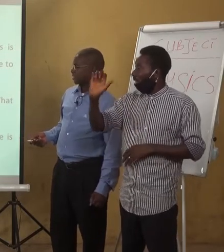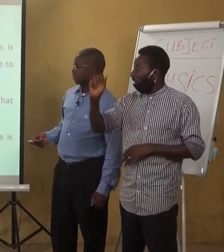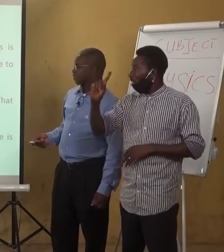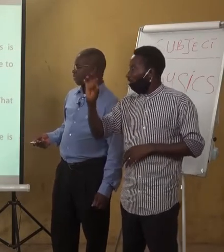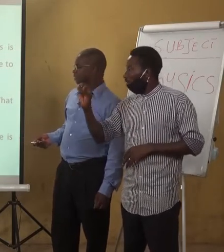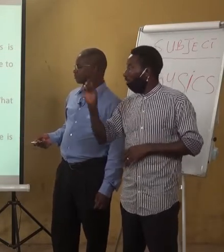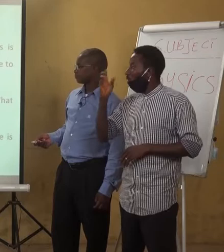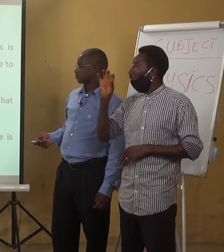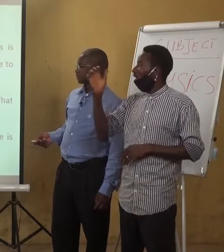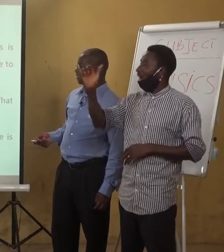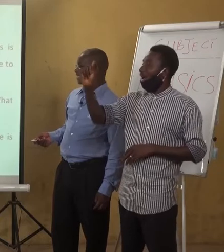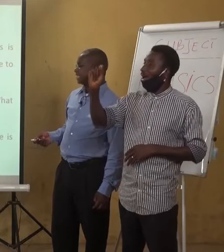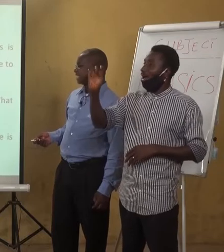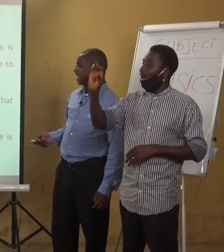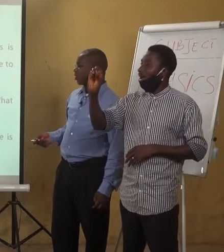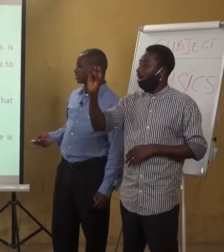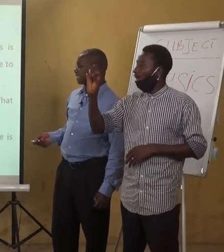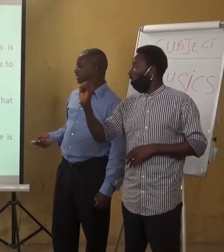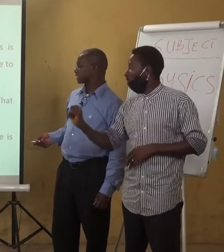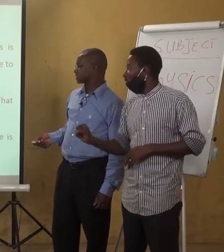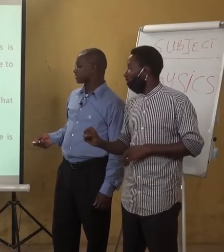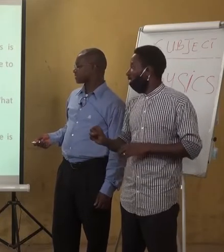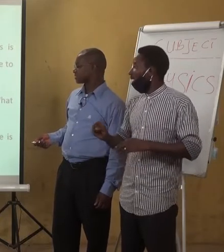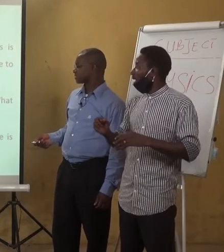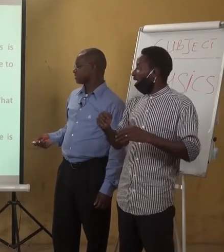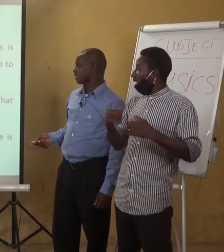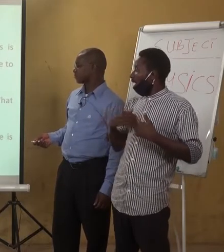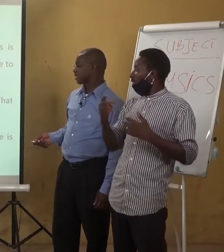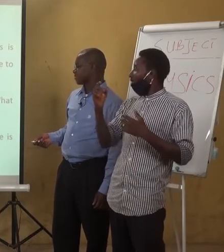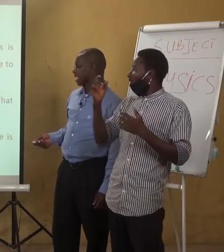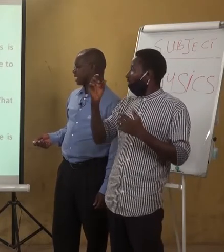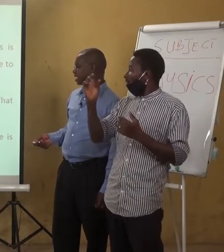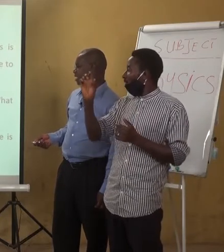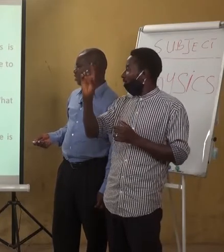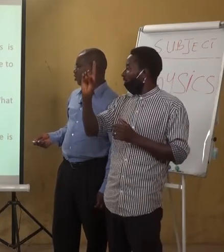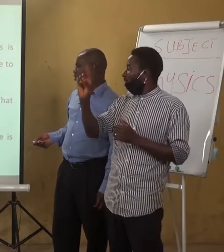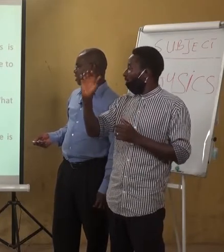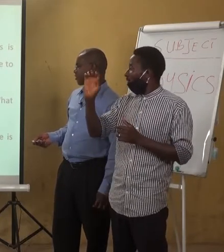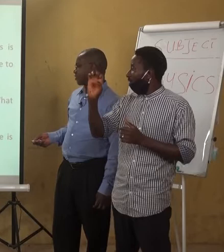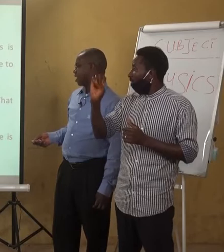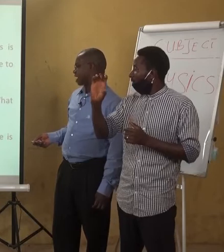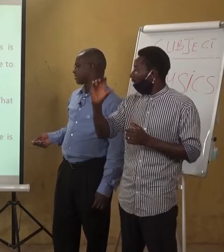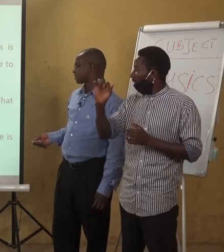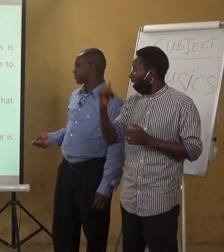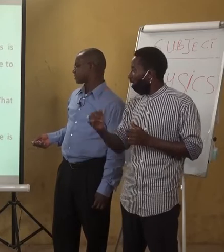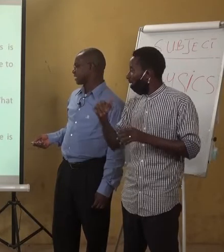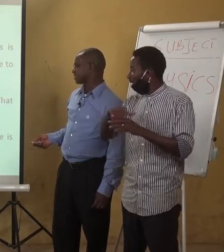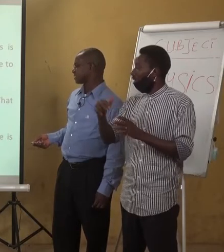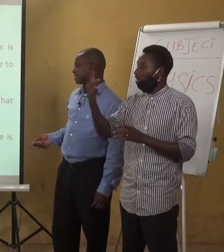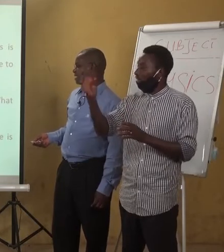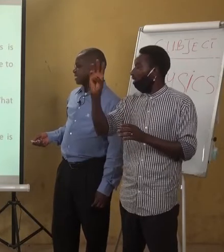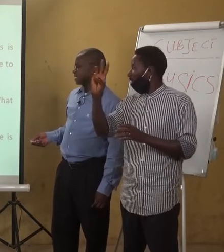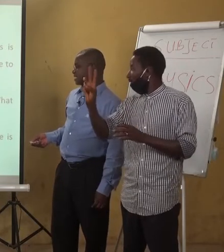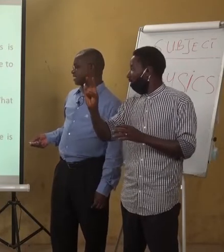Question 3. If the decay constant, which is lambda, of a radioactive